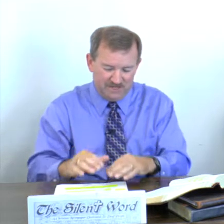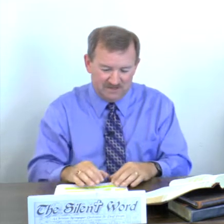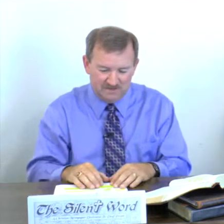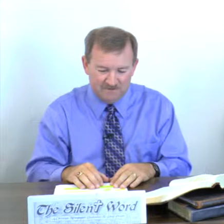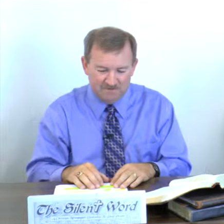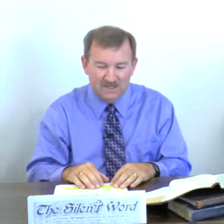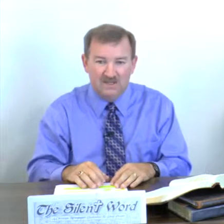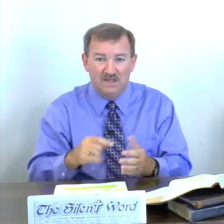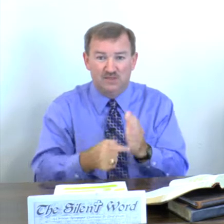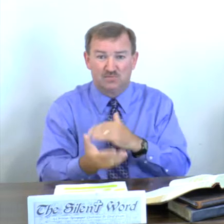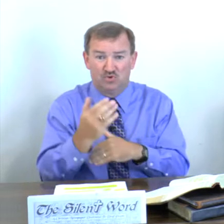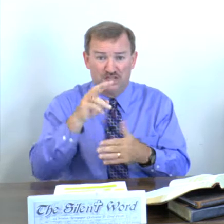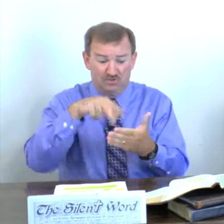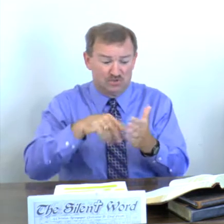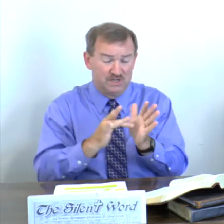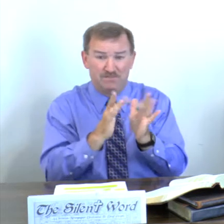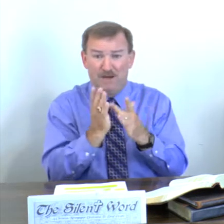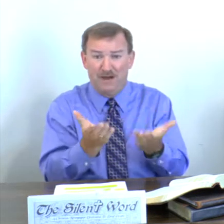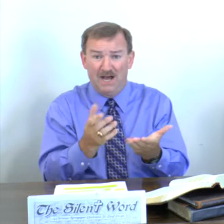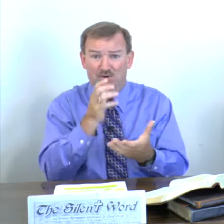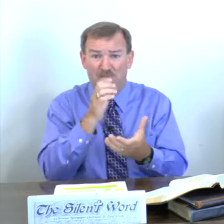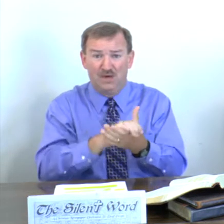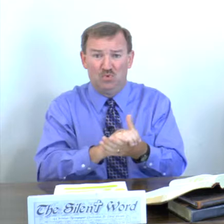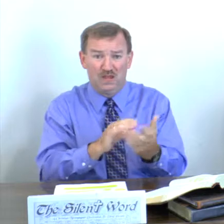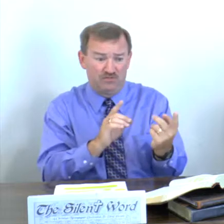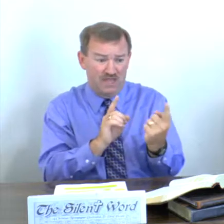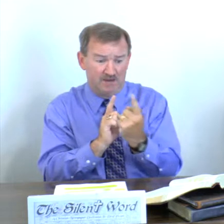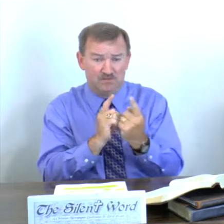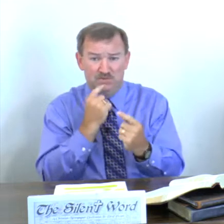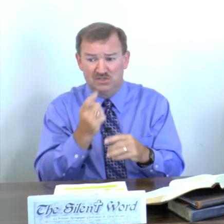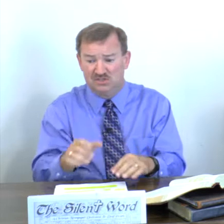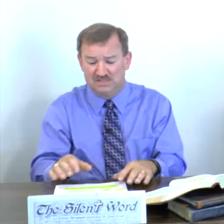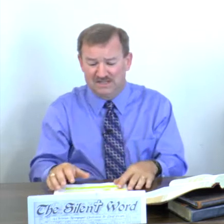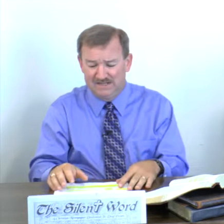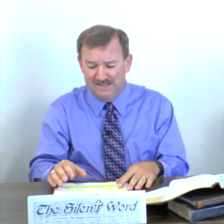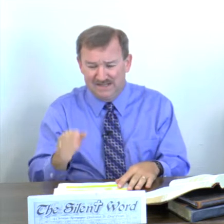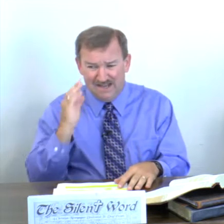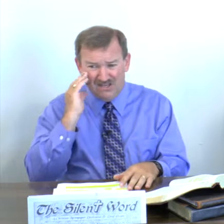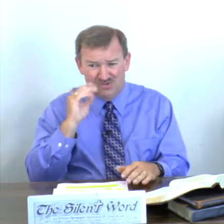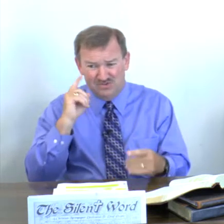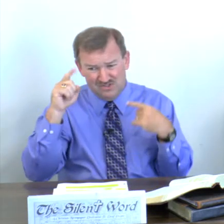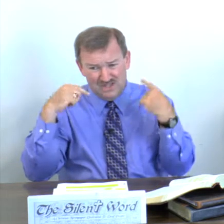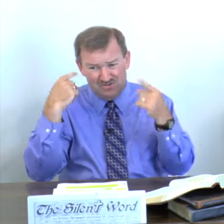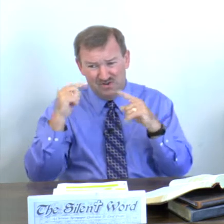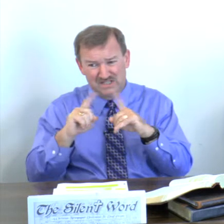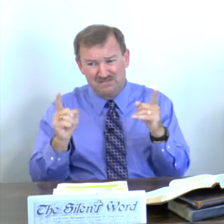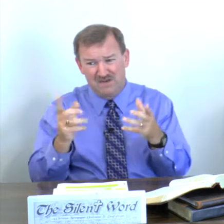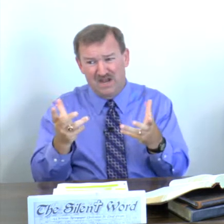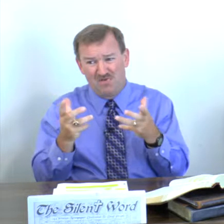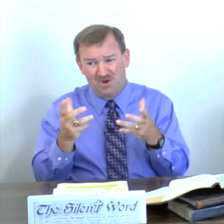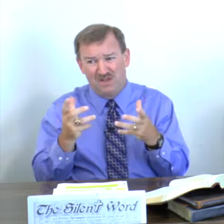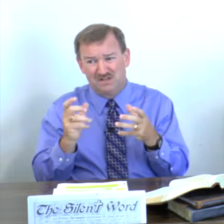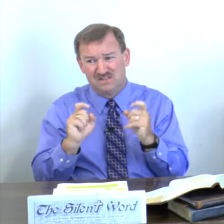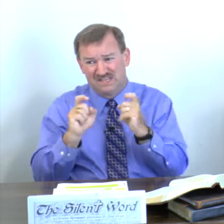out there. This morning I was reading my Bible. My wife came up to me and she said, I know it's going to sound crazy, but I want to